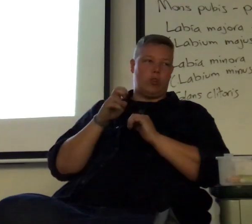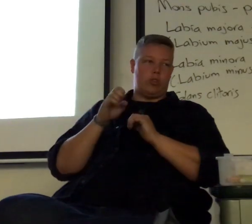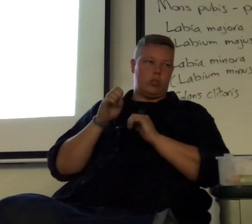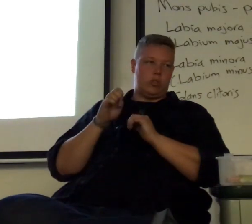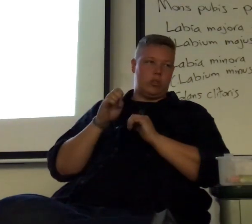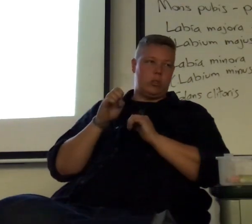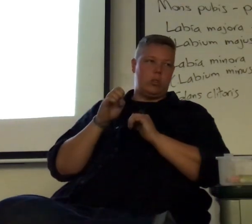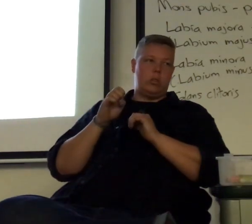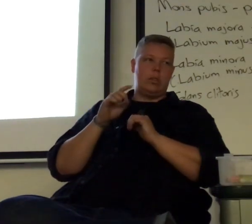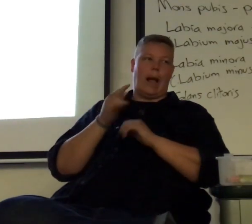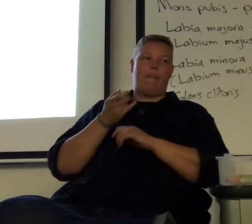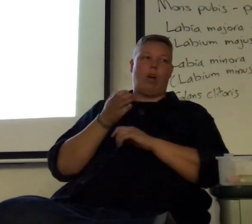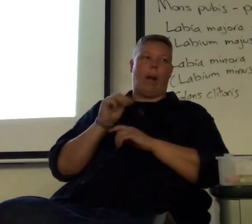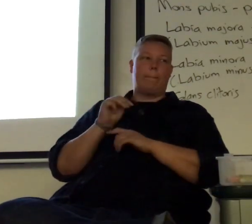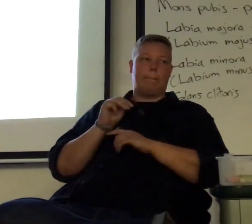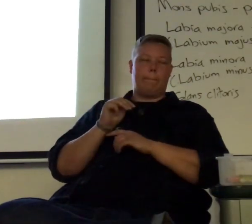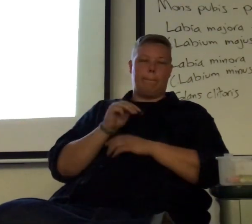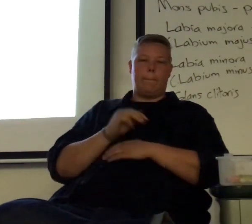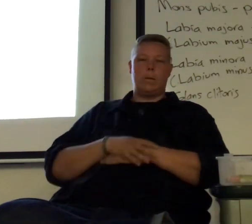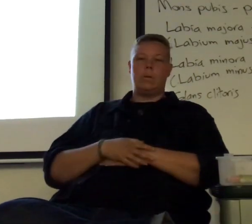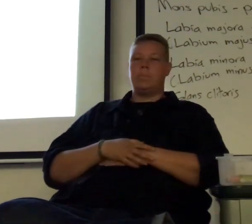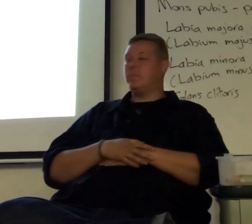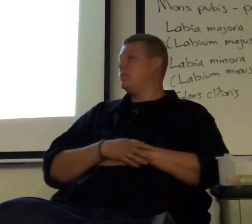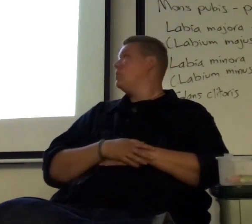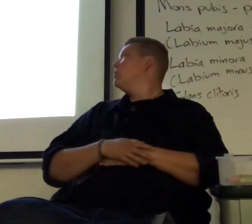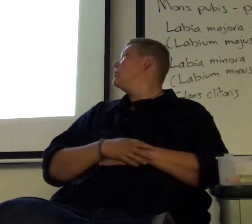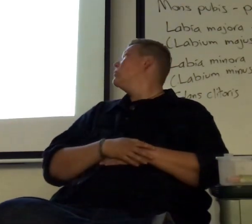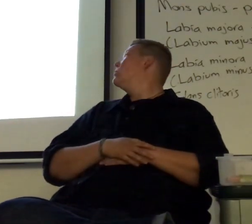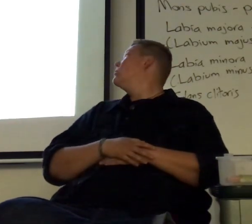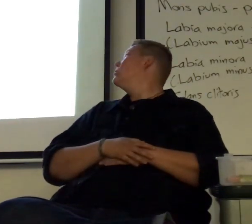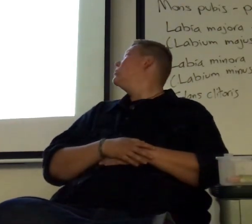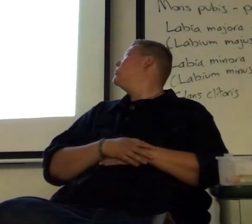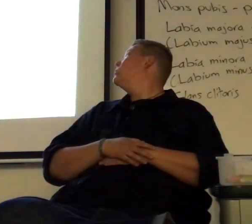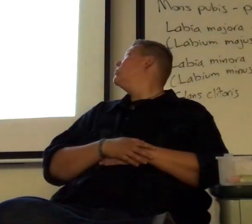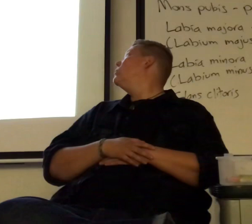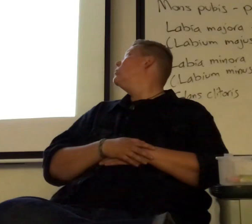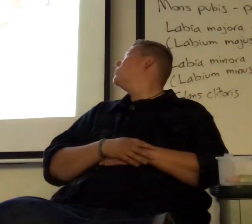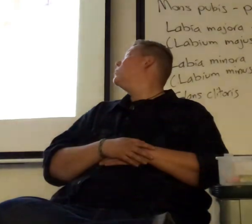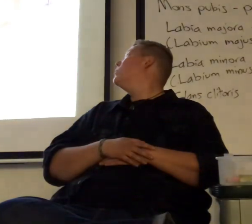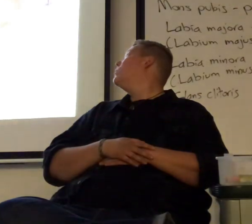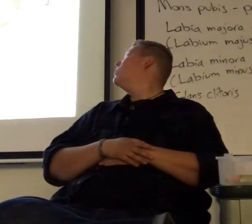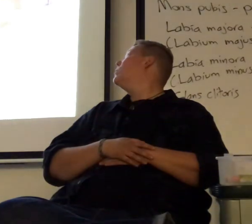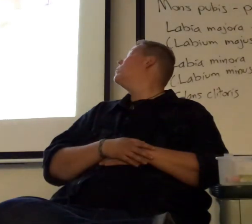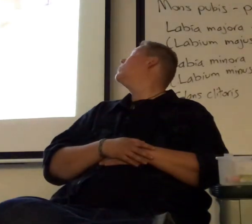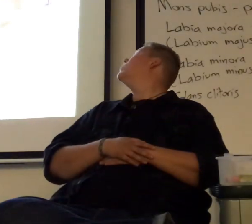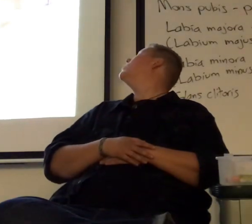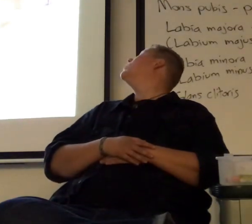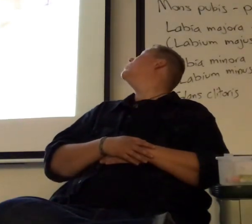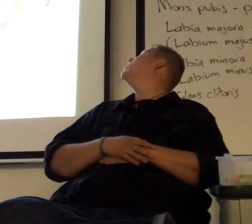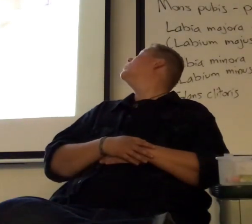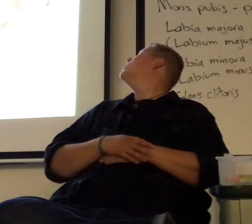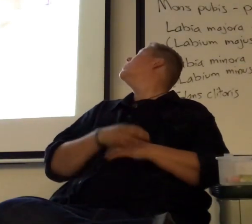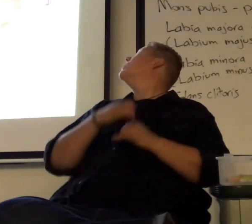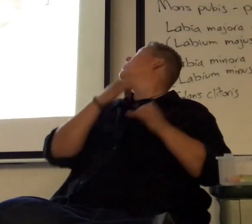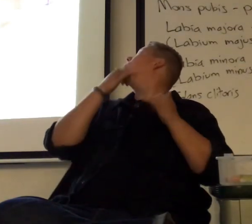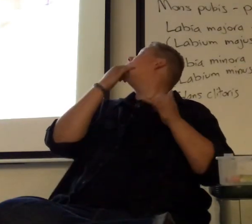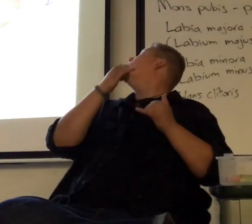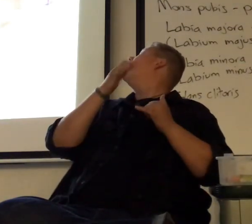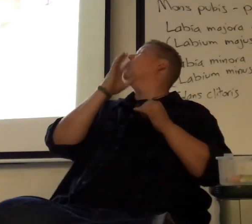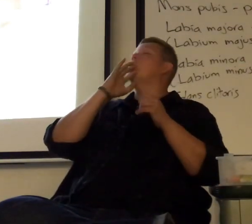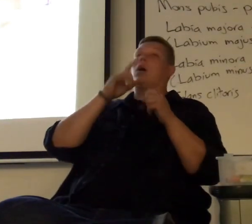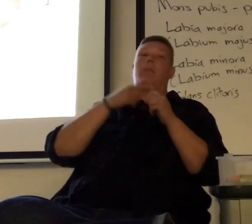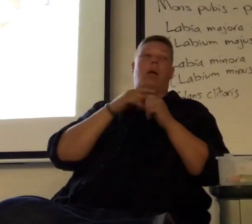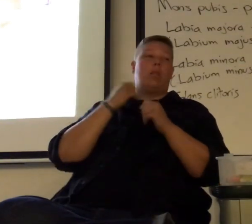rectum anus. We're not concerned with that now. So I want to move on and talk about the viscera. Here we have a picture of the